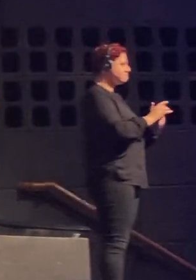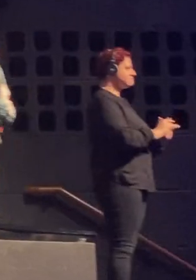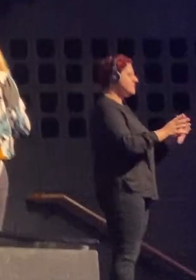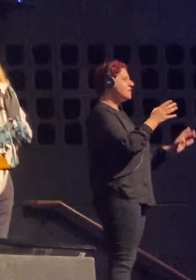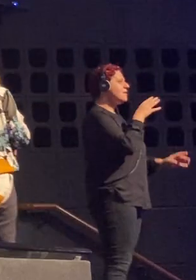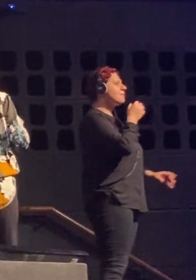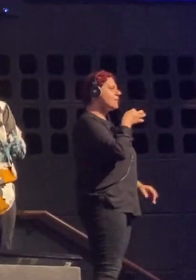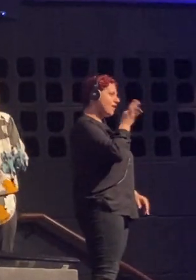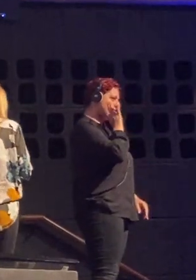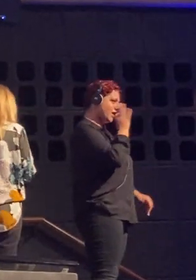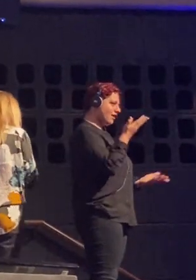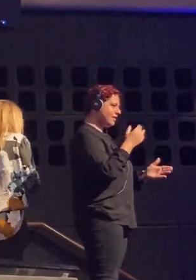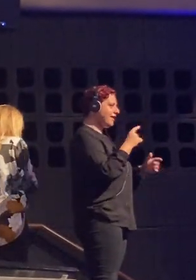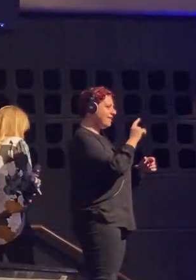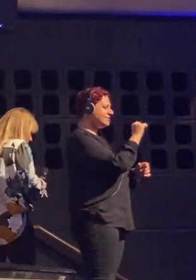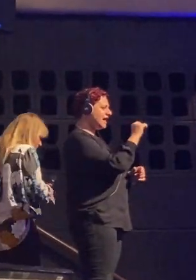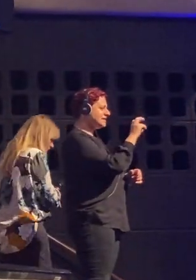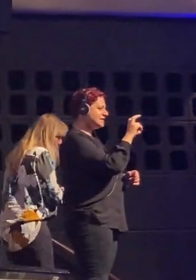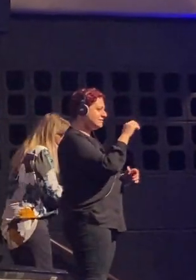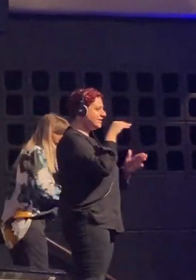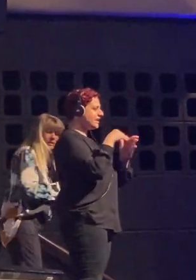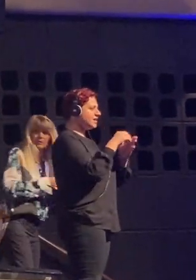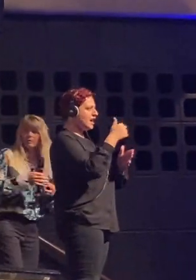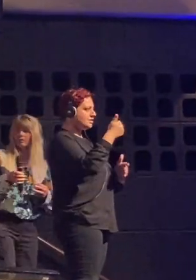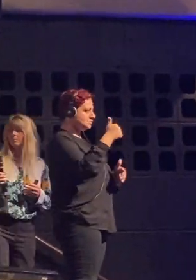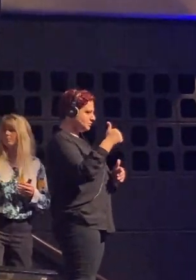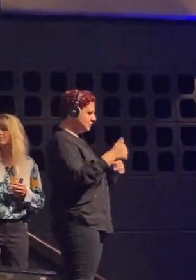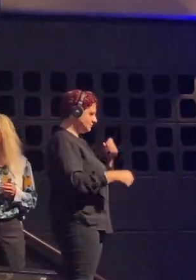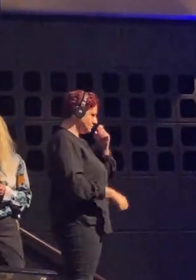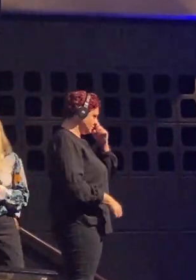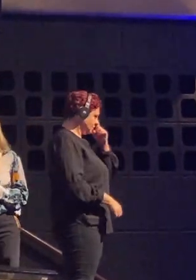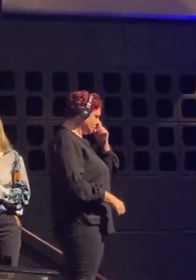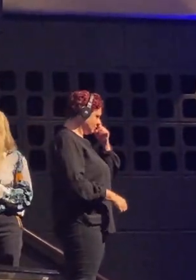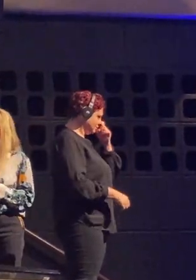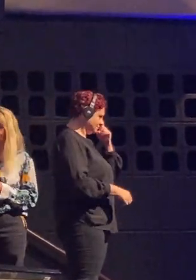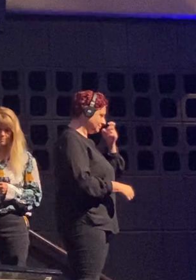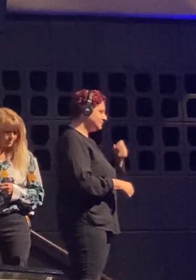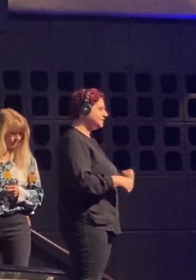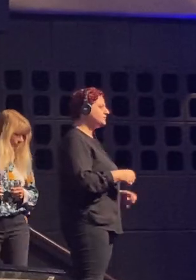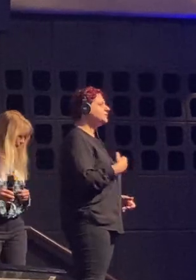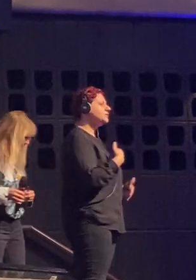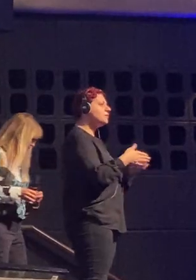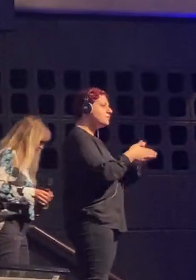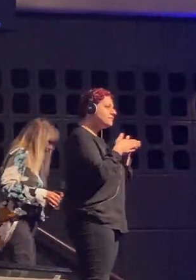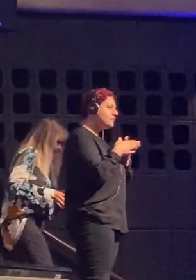agora, tá bom? Das 10h50 até as 11h, a gente tá um pouco apertado. Por favor, direcione...